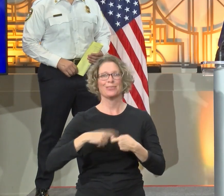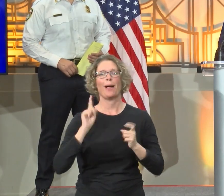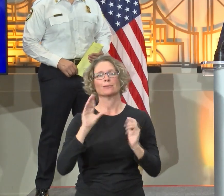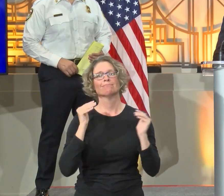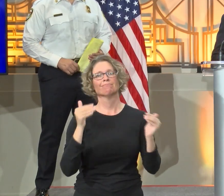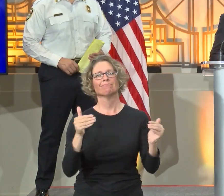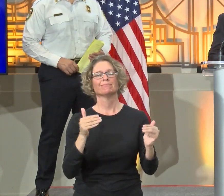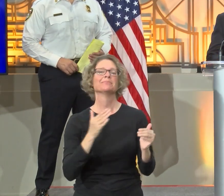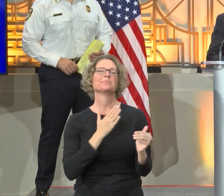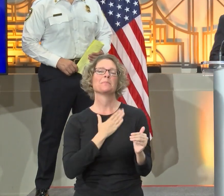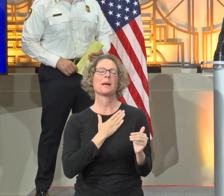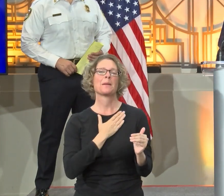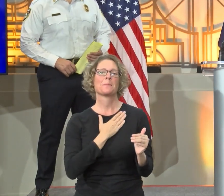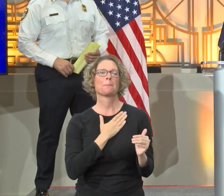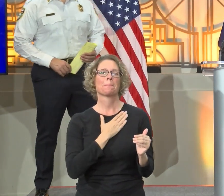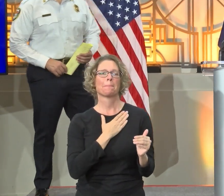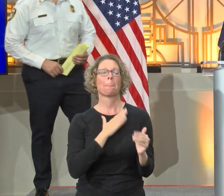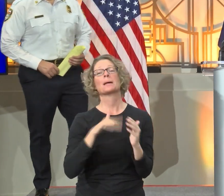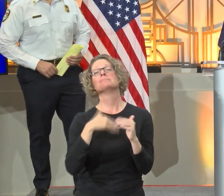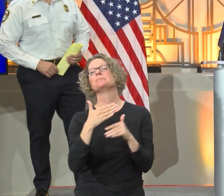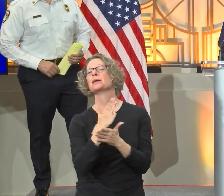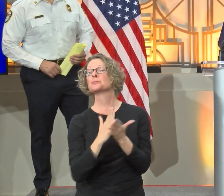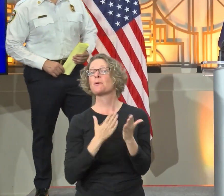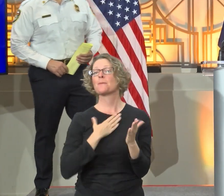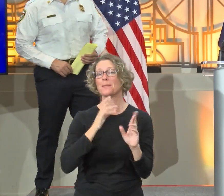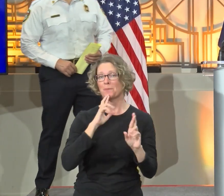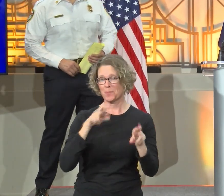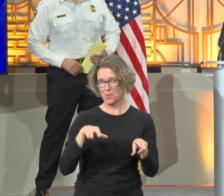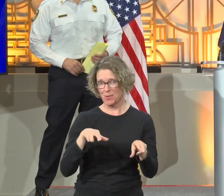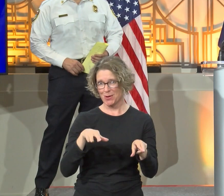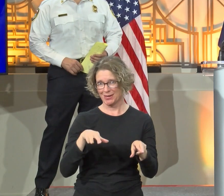on to the next part of my report,